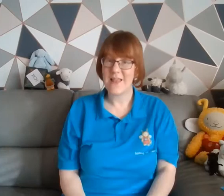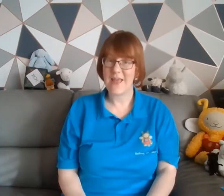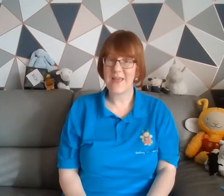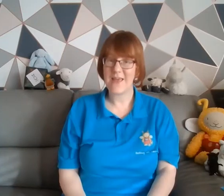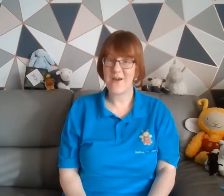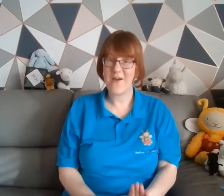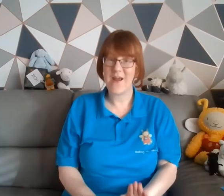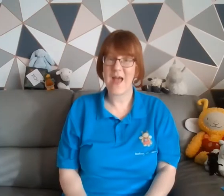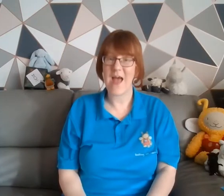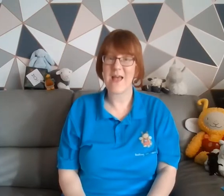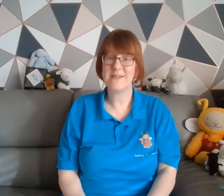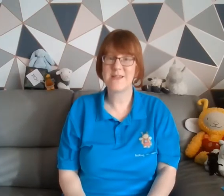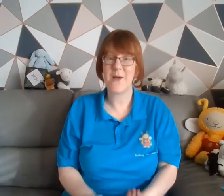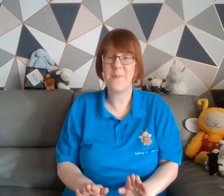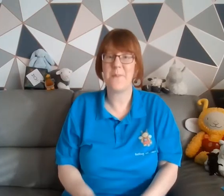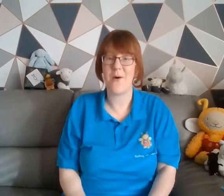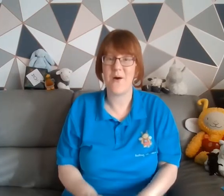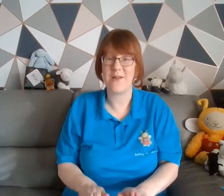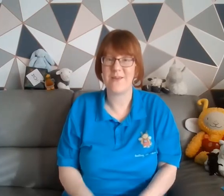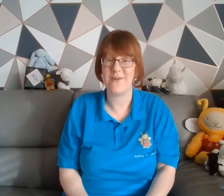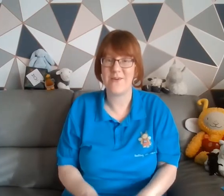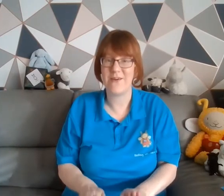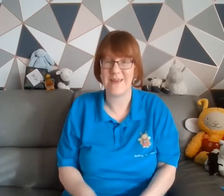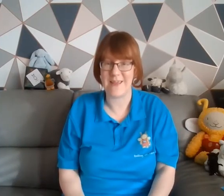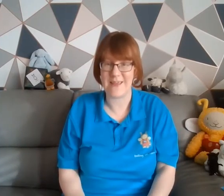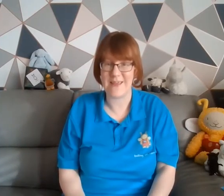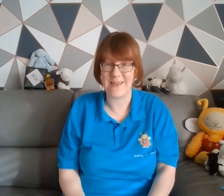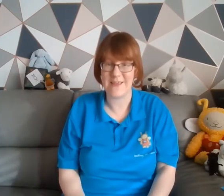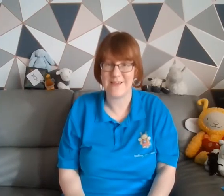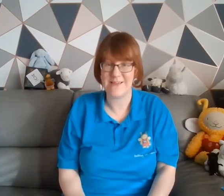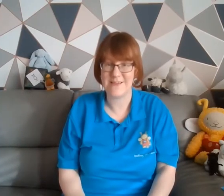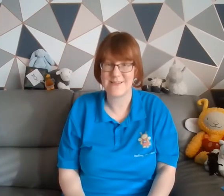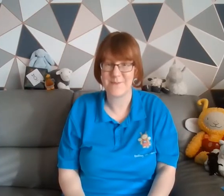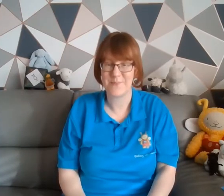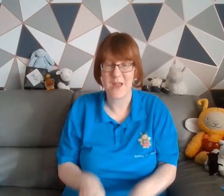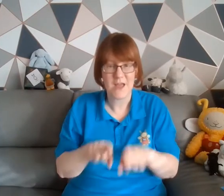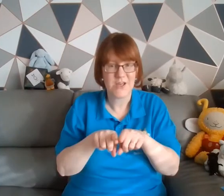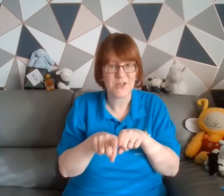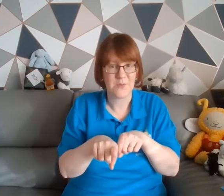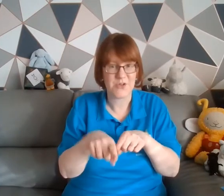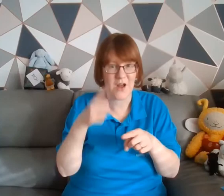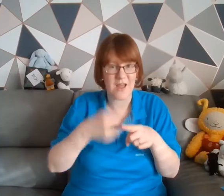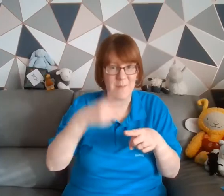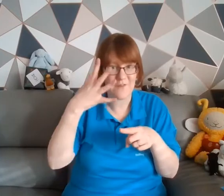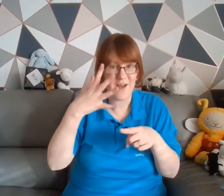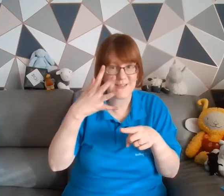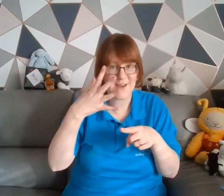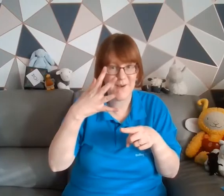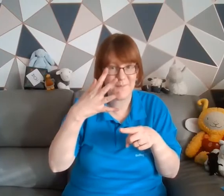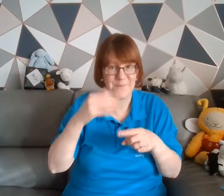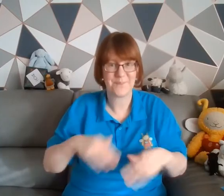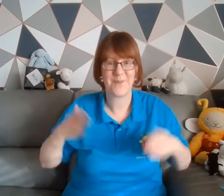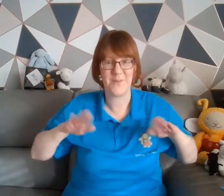Lay your hands up on your knees. Shall we try it a bit faster?